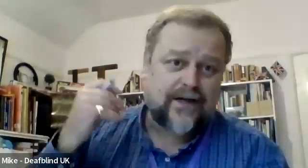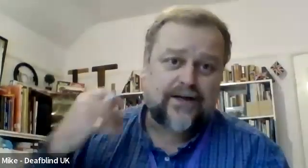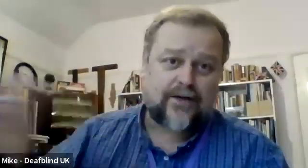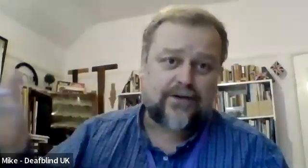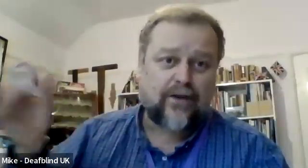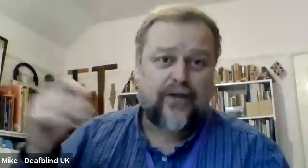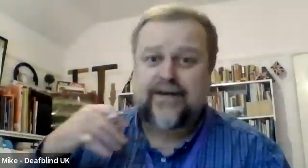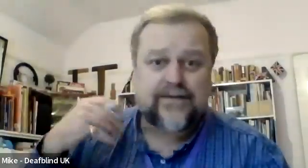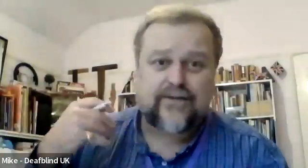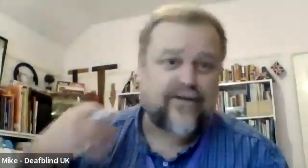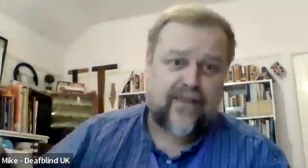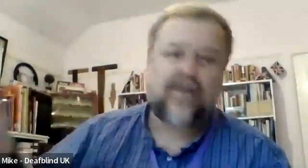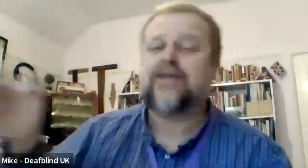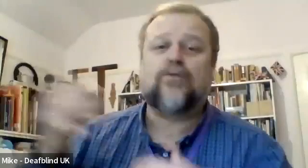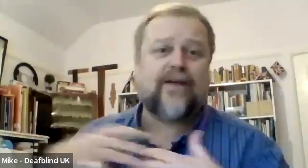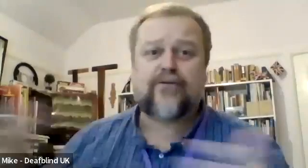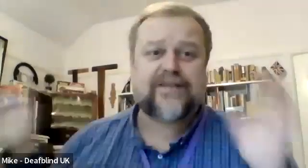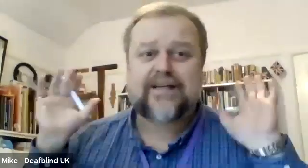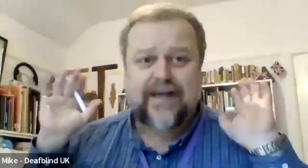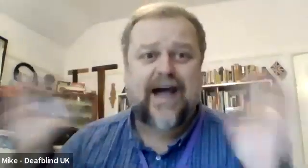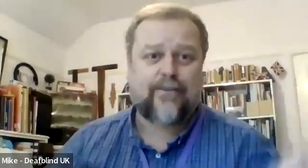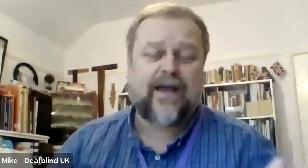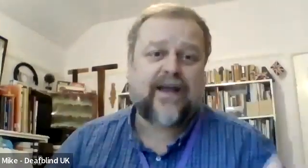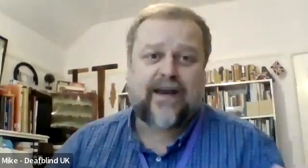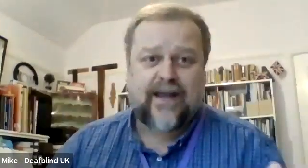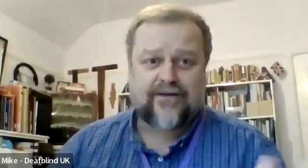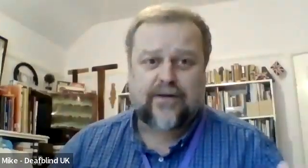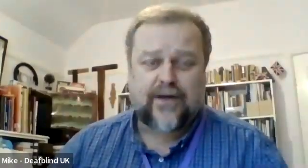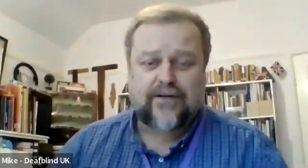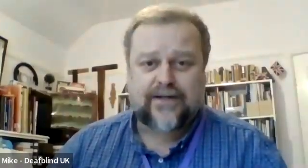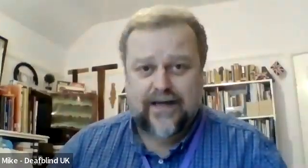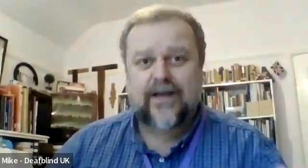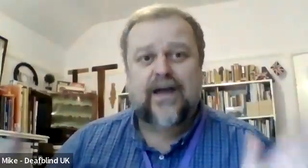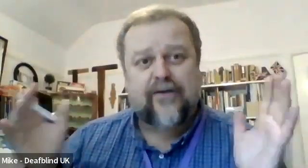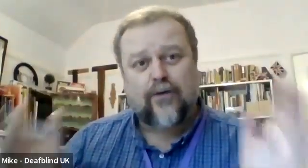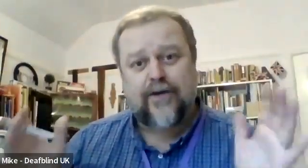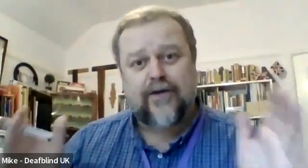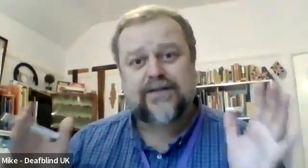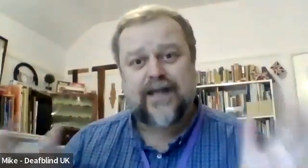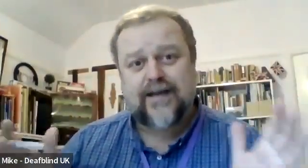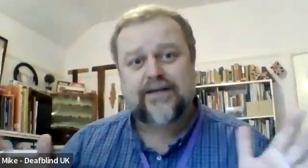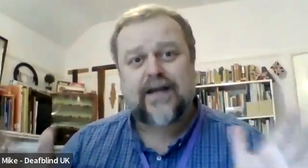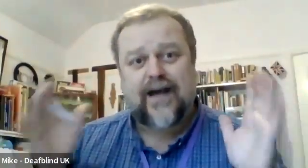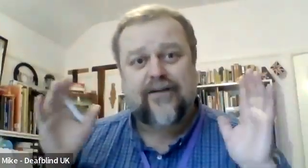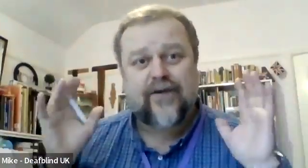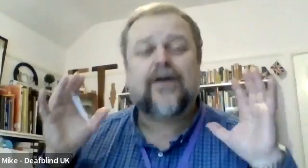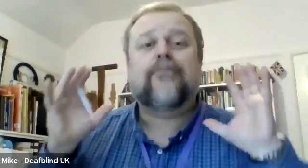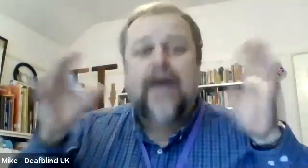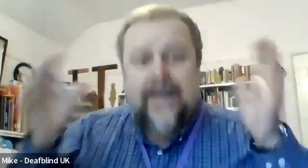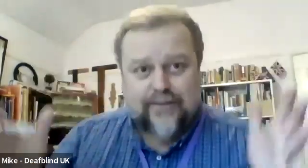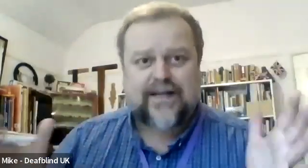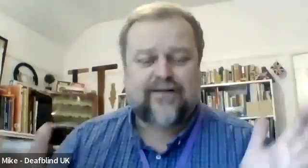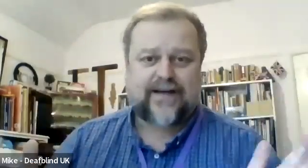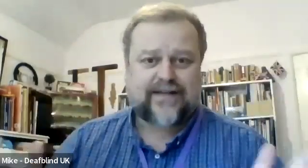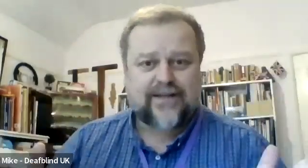opportunities, social things, faith things, whatever is actually happening in any given community. If all of those things have